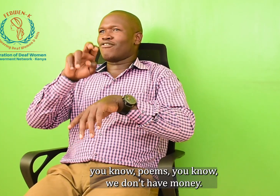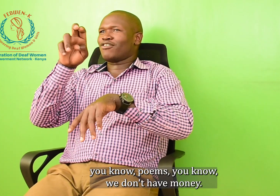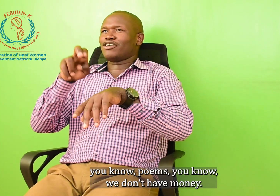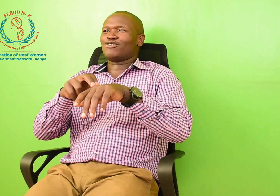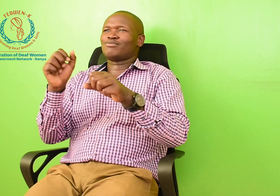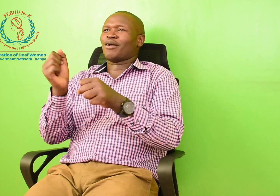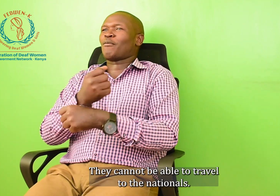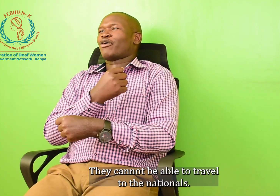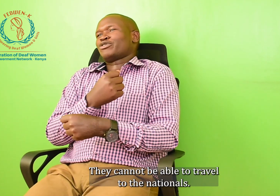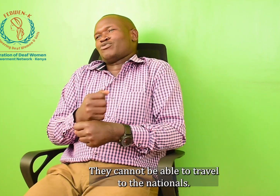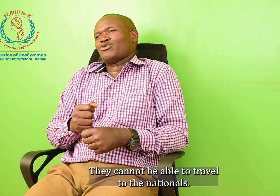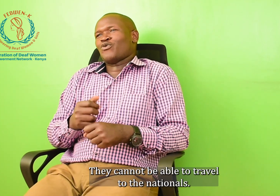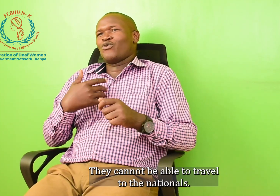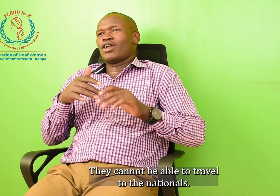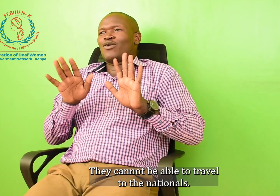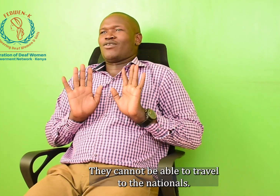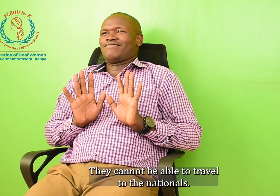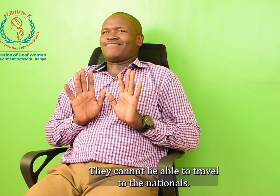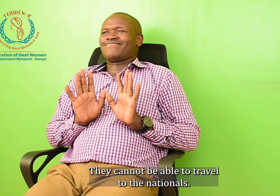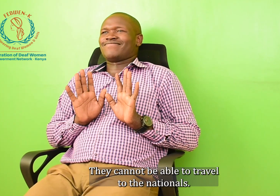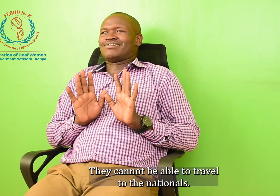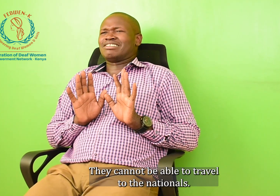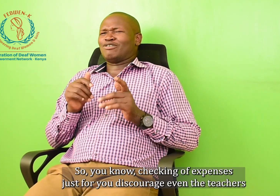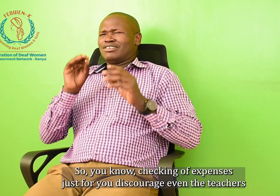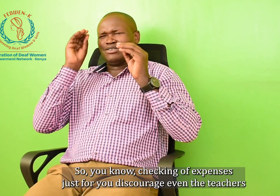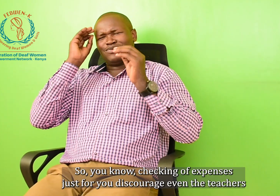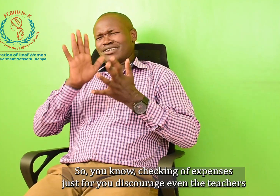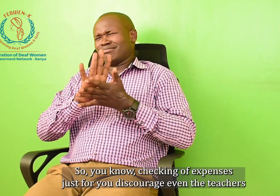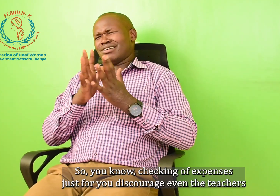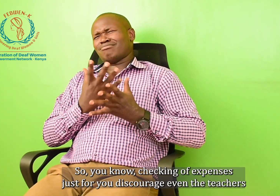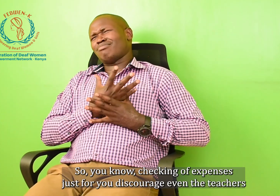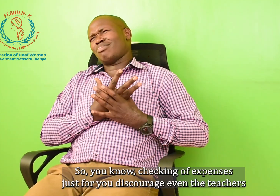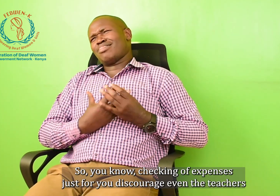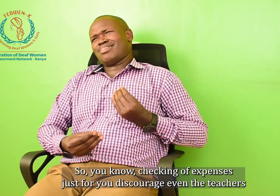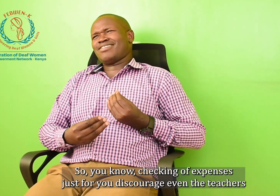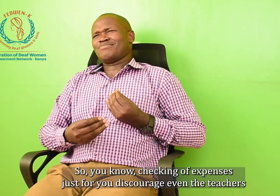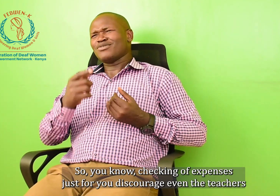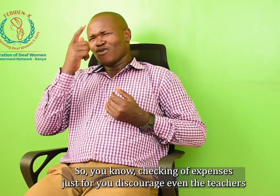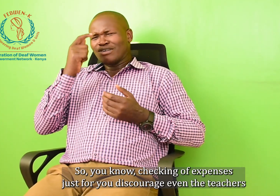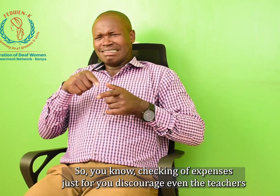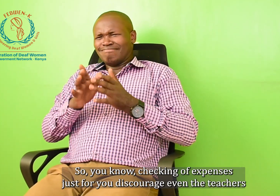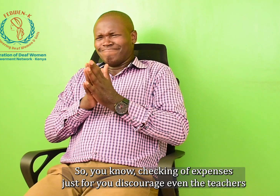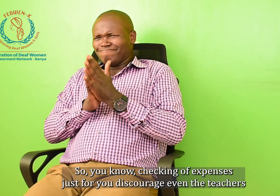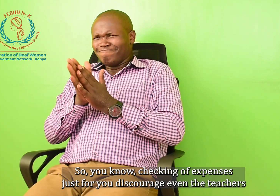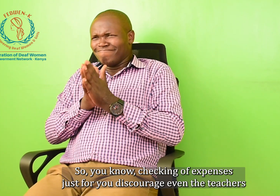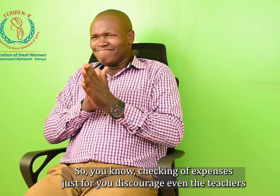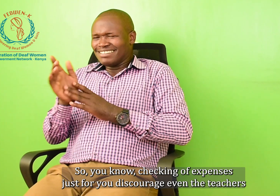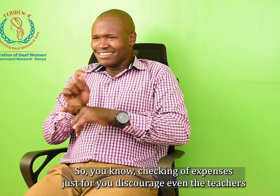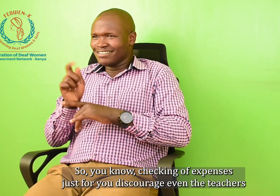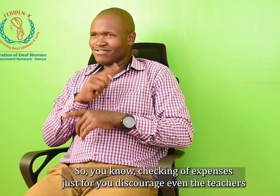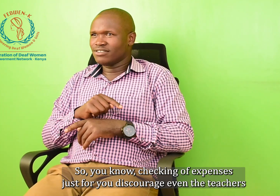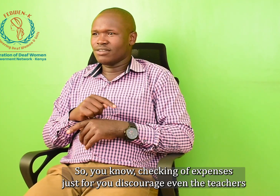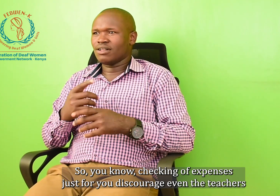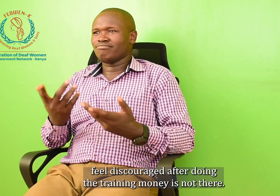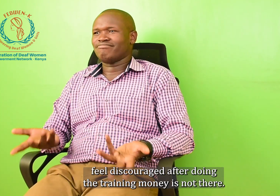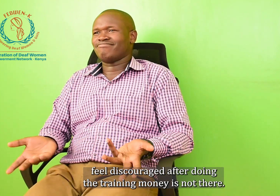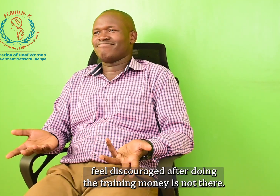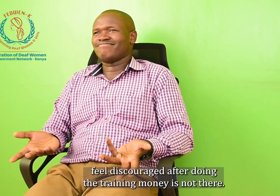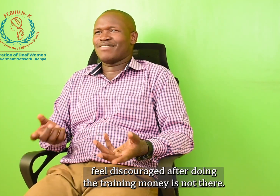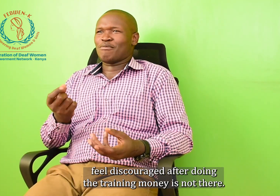money. They cannot be able to travel to the nationals. So, checking on the expense, you just feel discouraged. Even the teachers feel discouraged. After doing